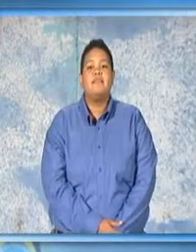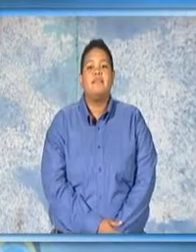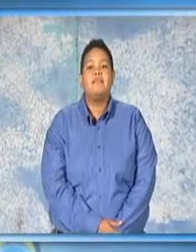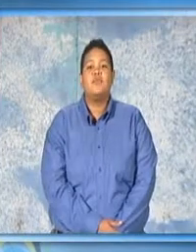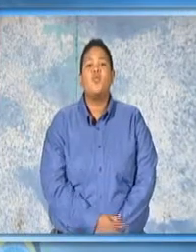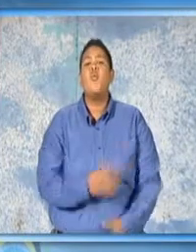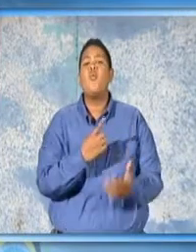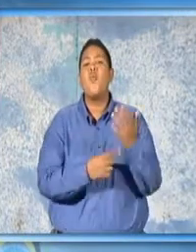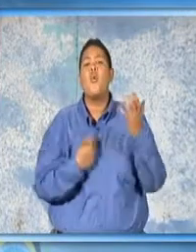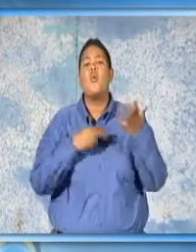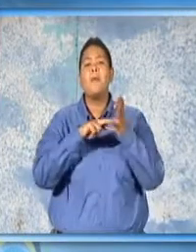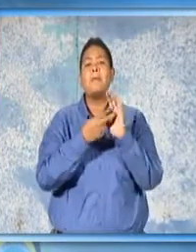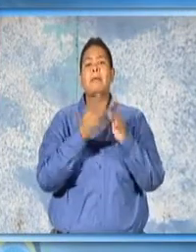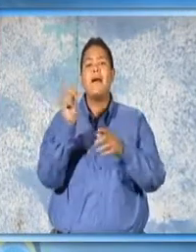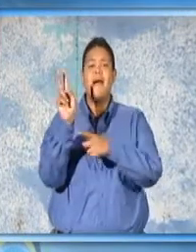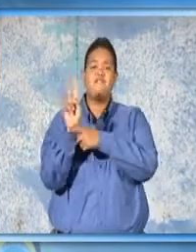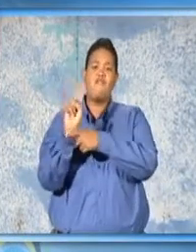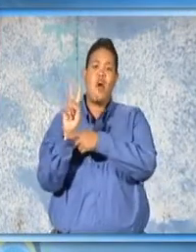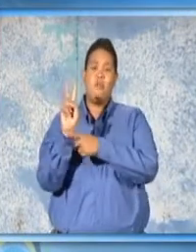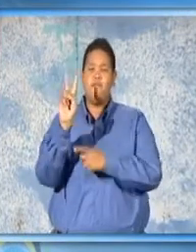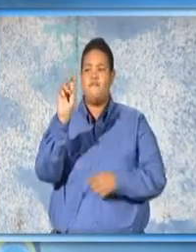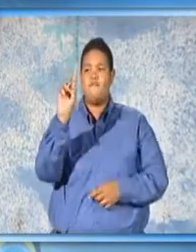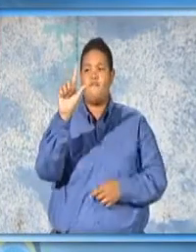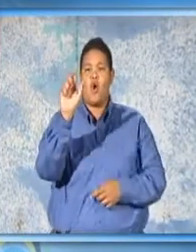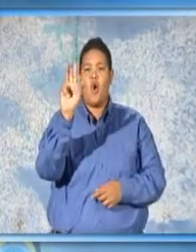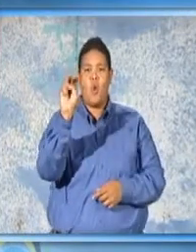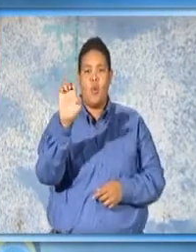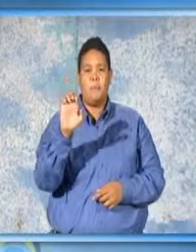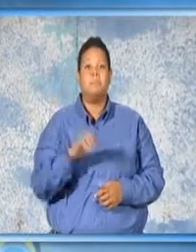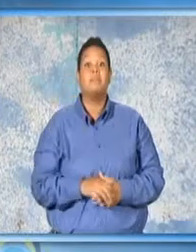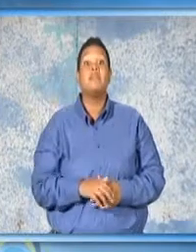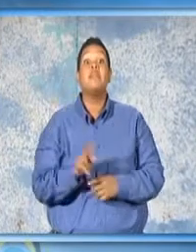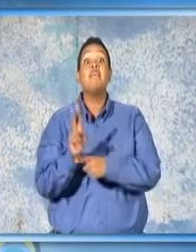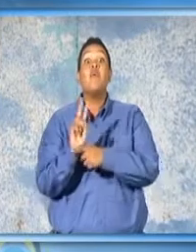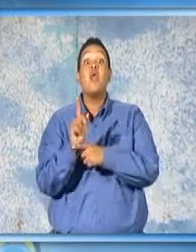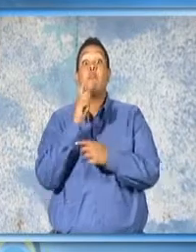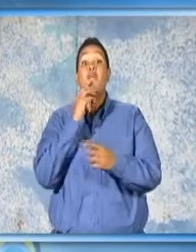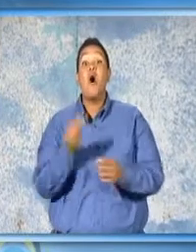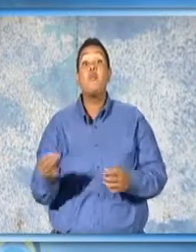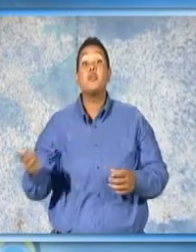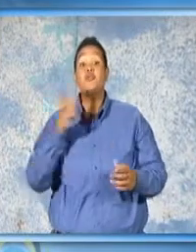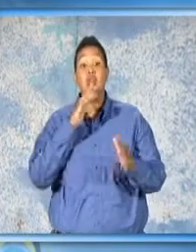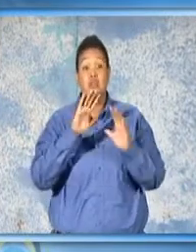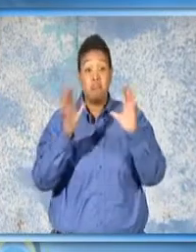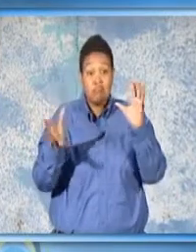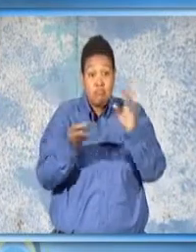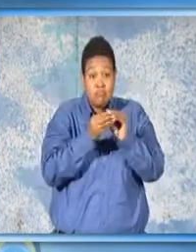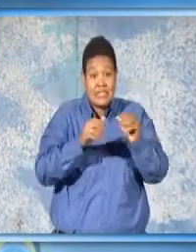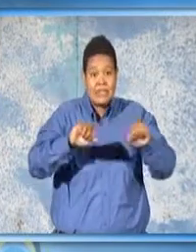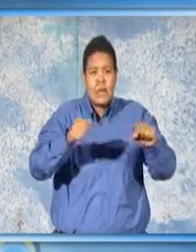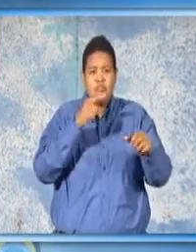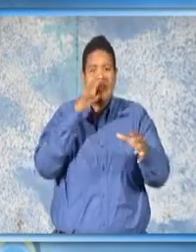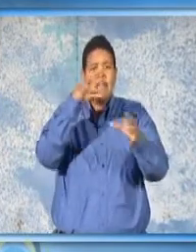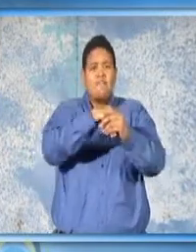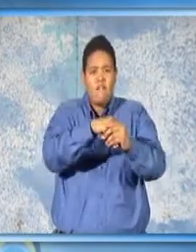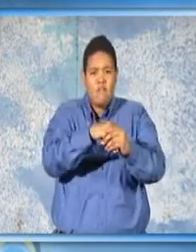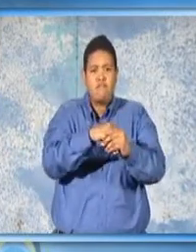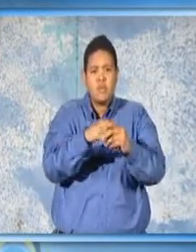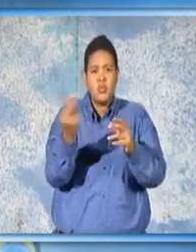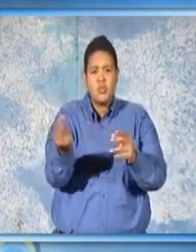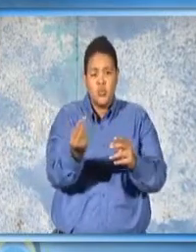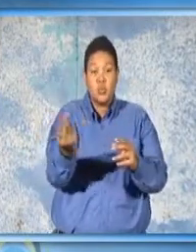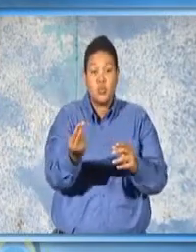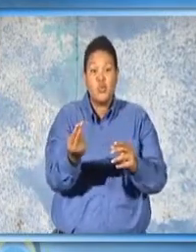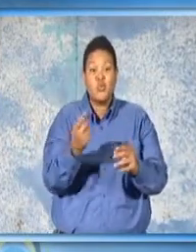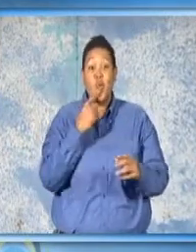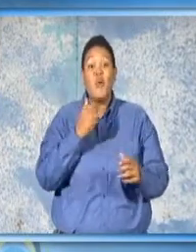What do we mean by volume? The volume of an object is the amount of space it occupies. And so